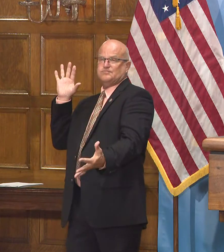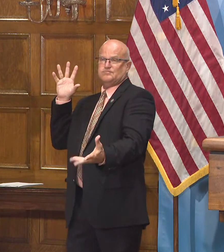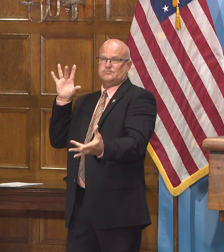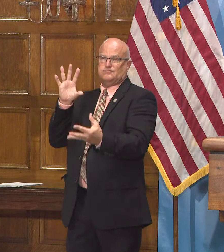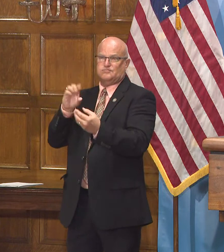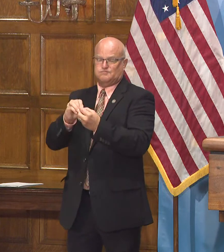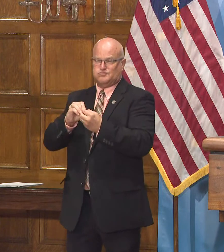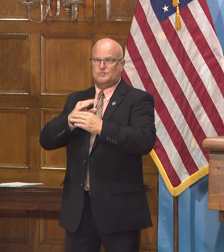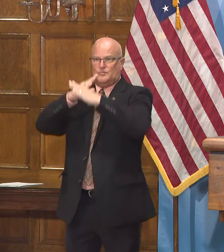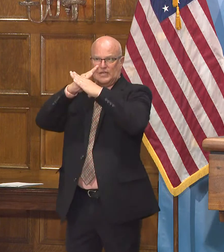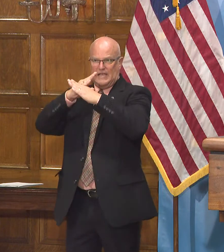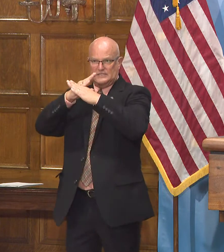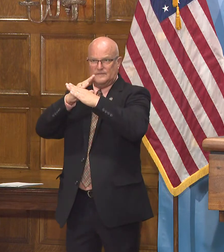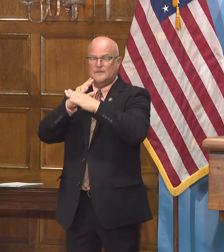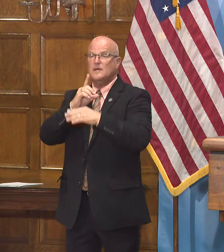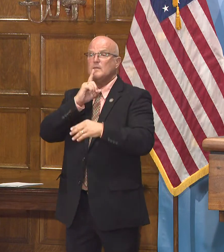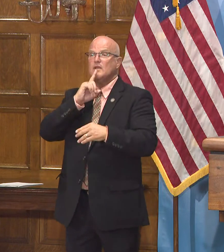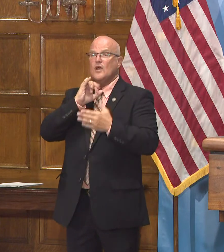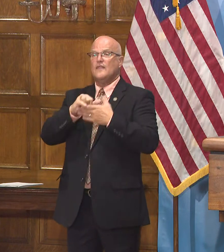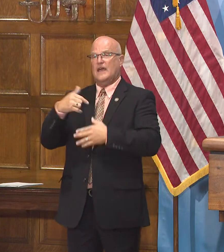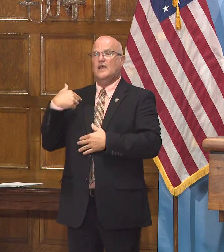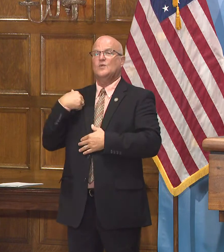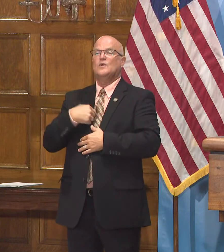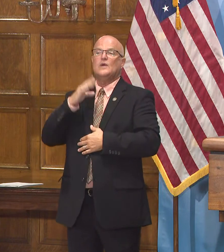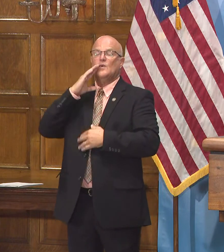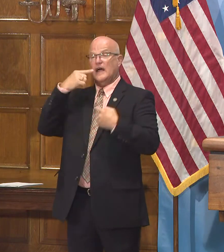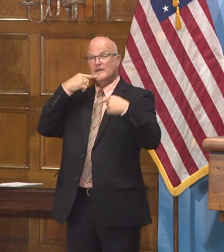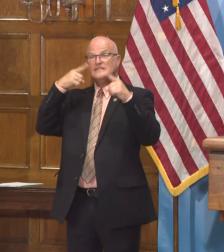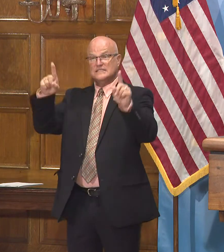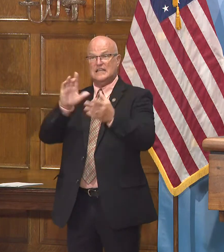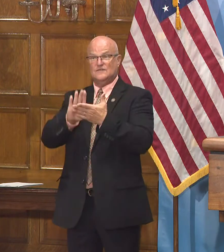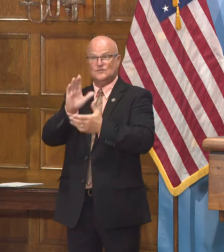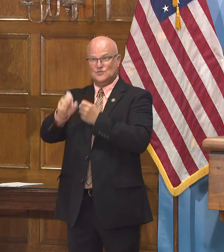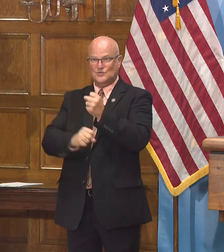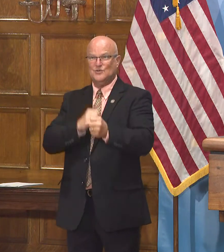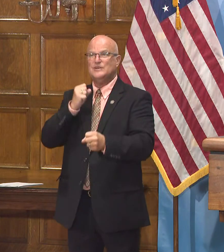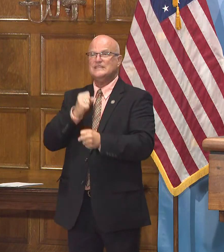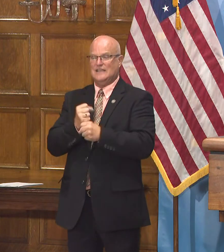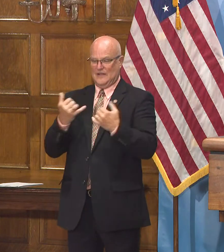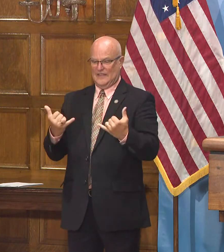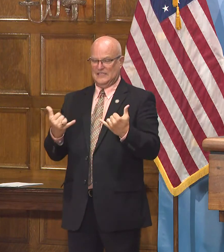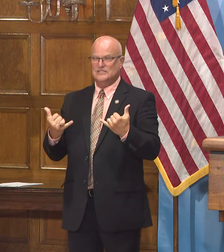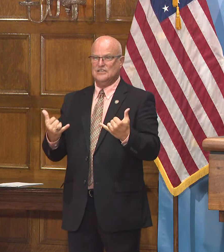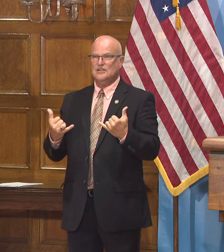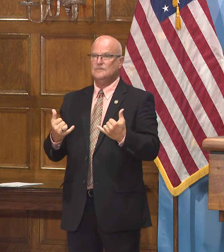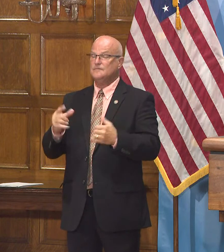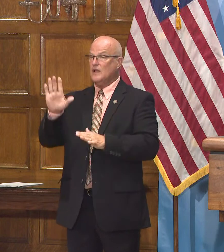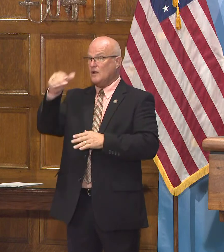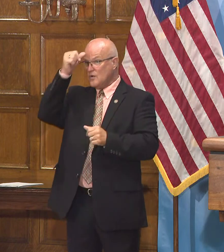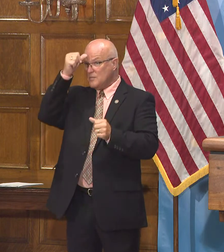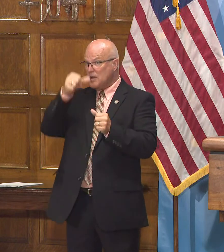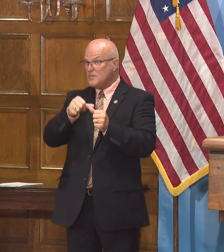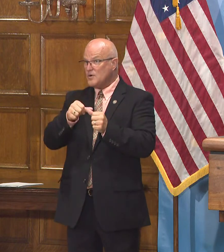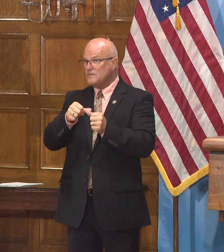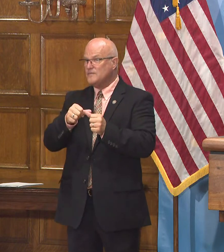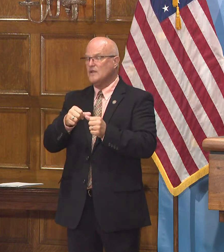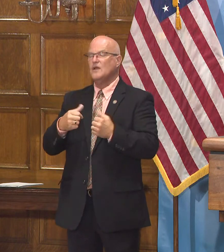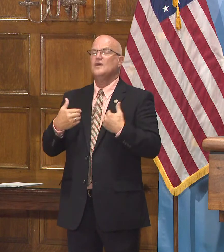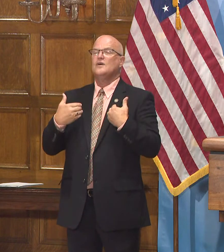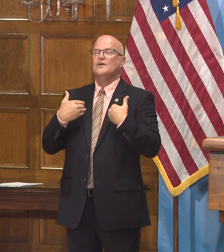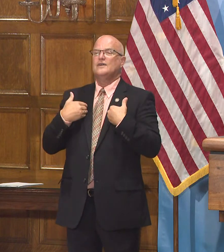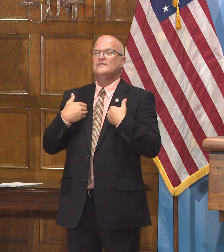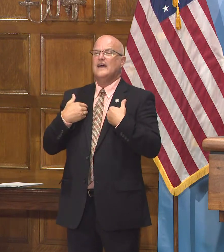of protection to make sure that we are going to have a successful school year this year. Keep in mind, we have